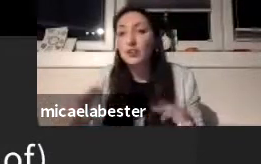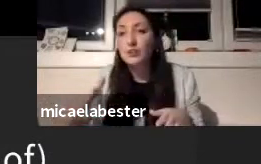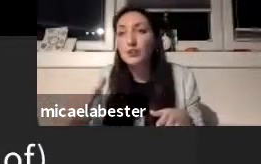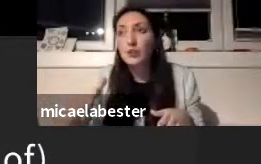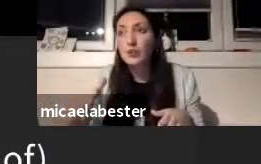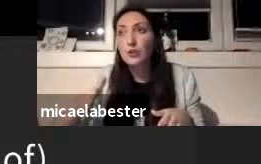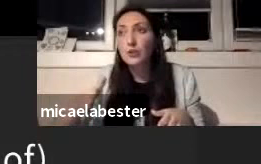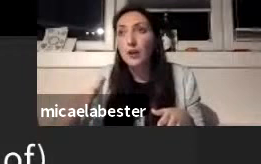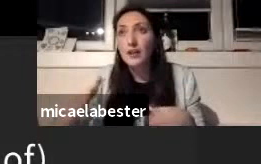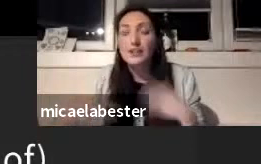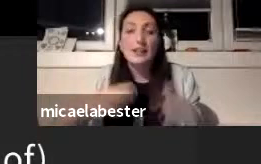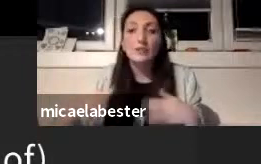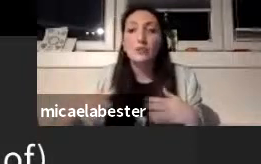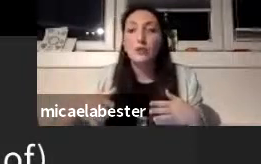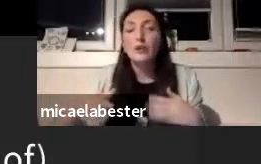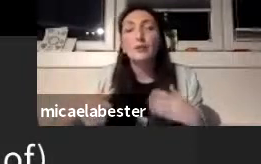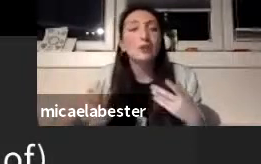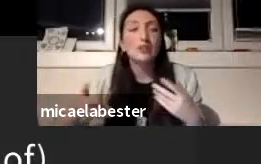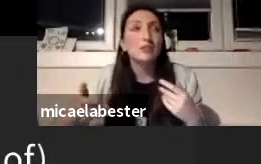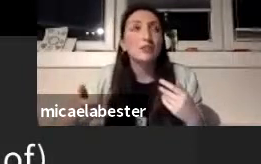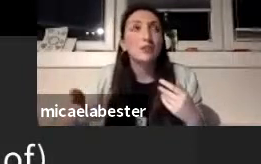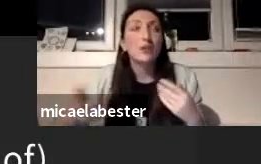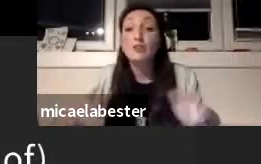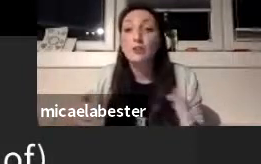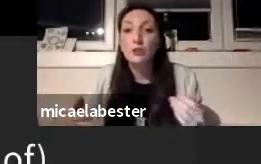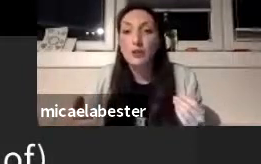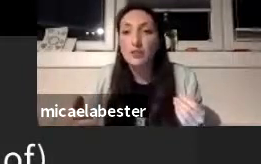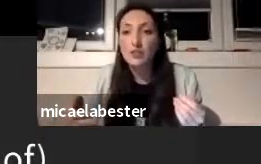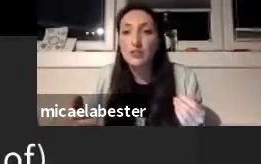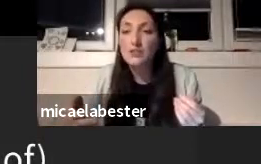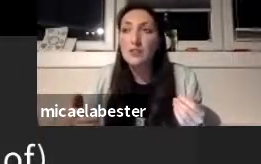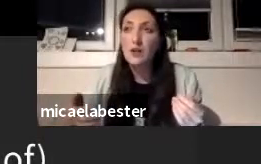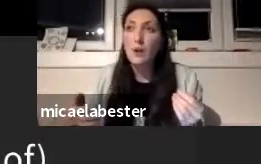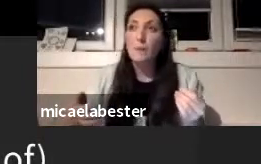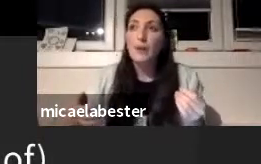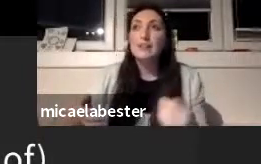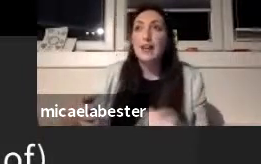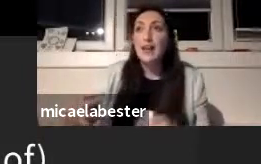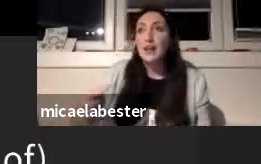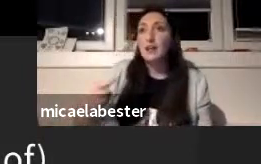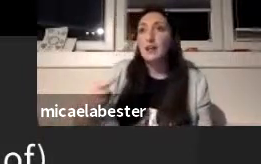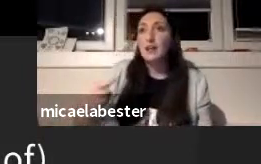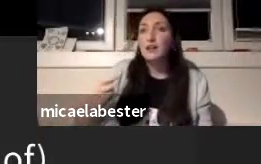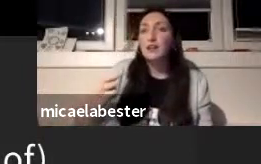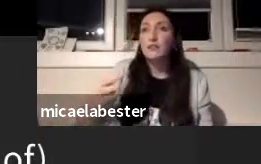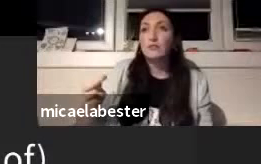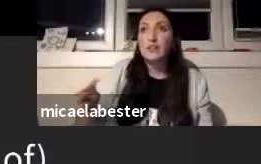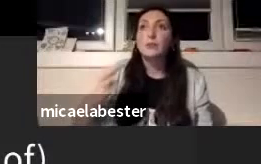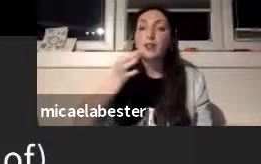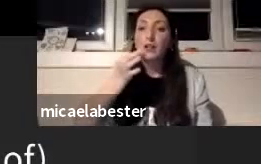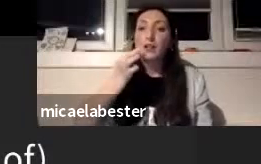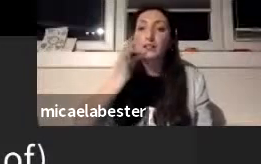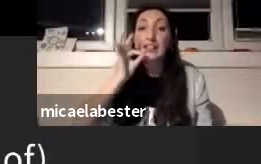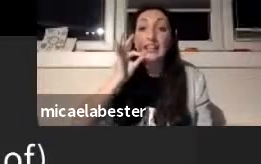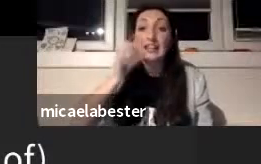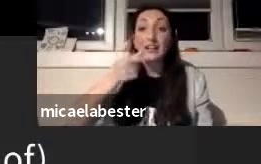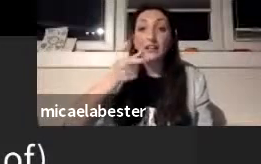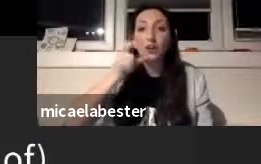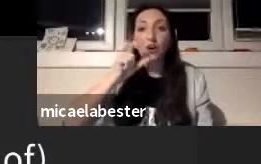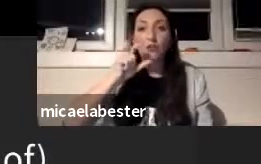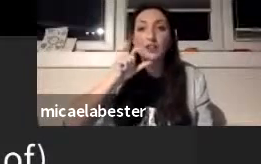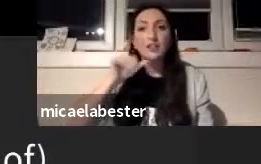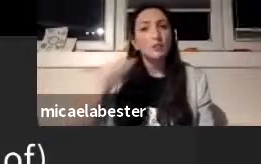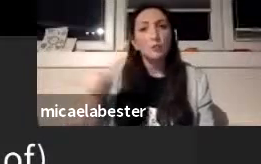And you can also ask yes or no, not yes or no, either or questions by saying, for example,